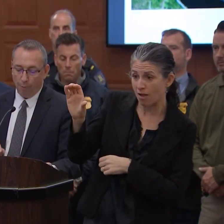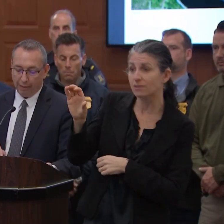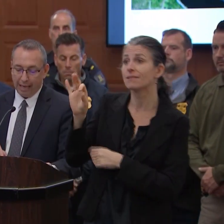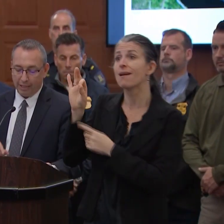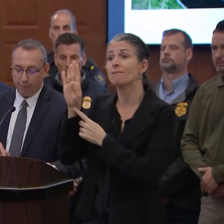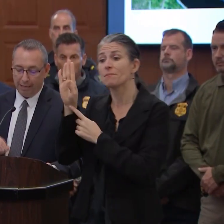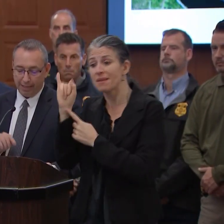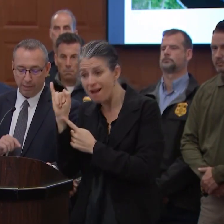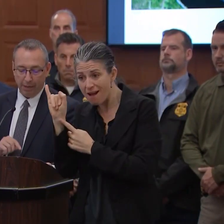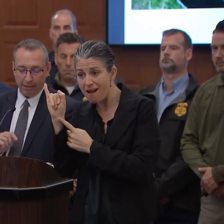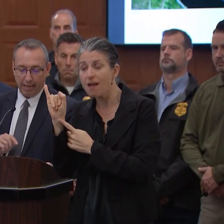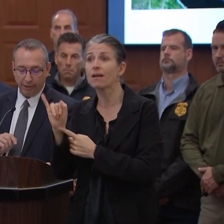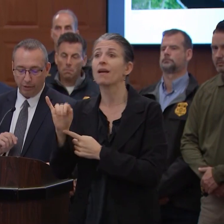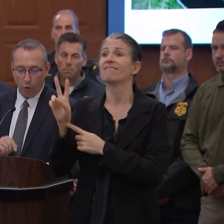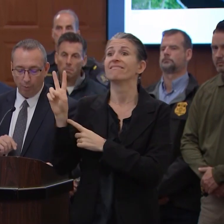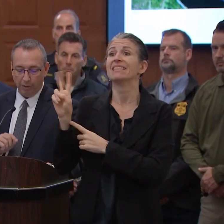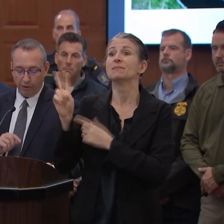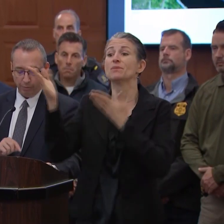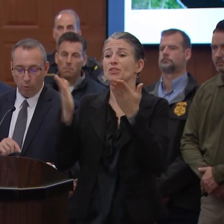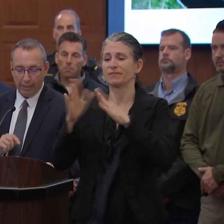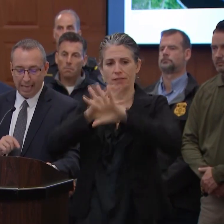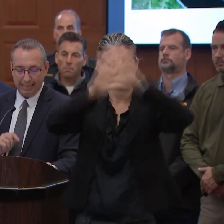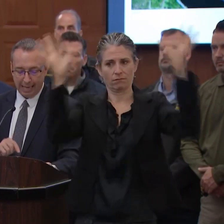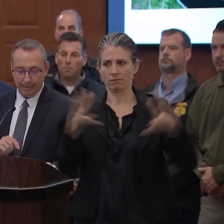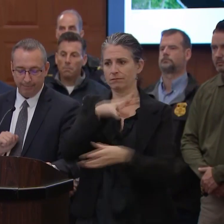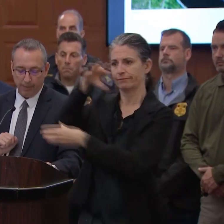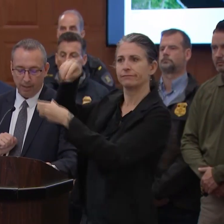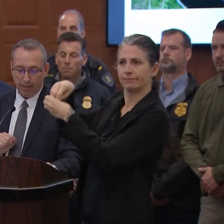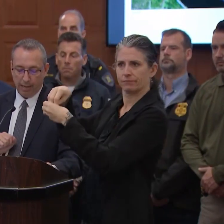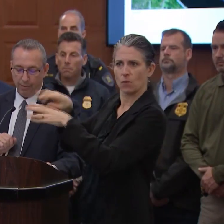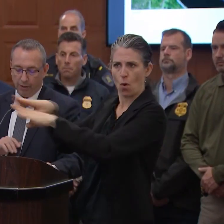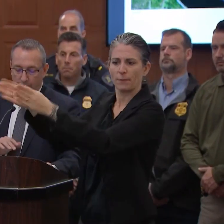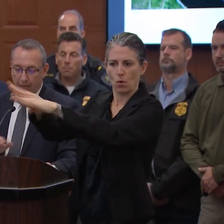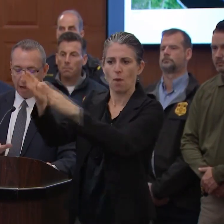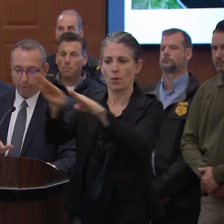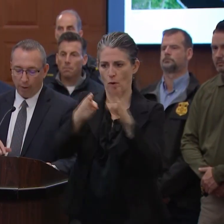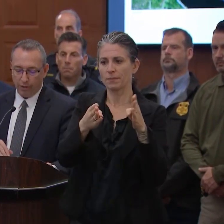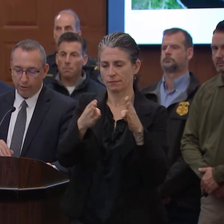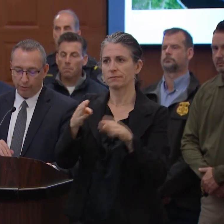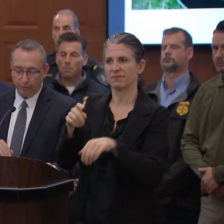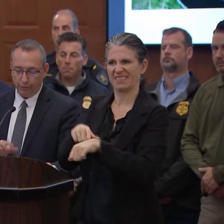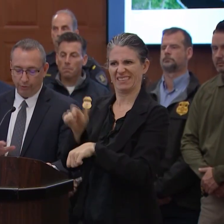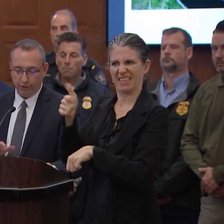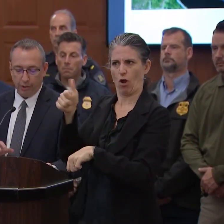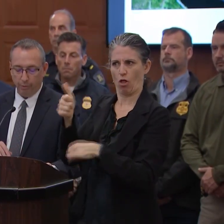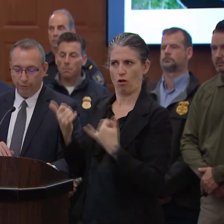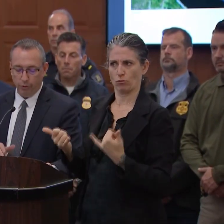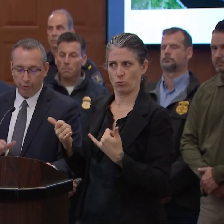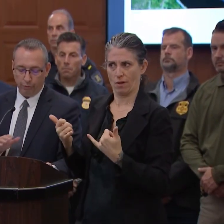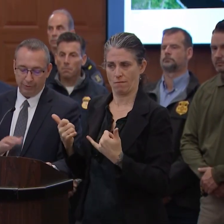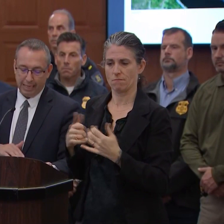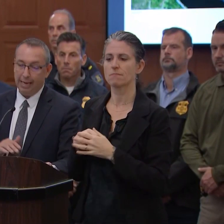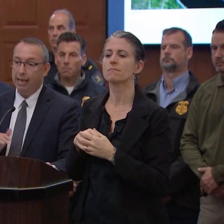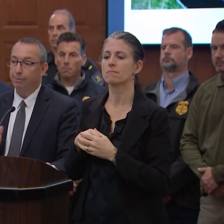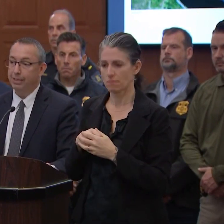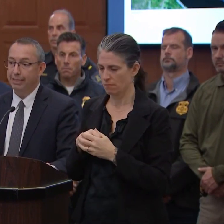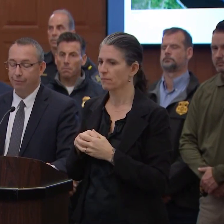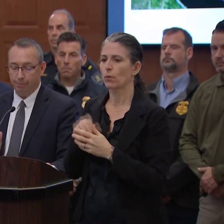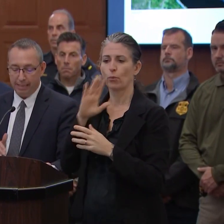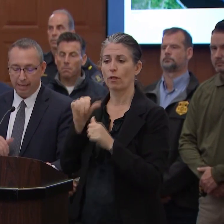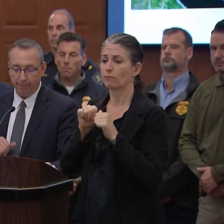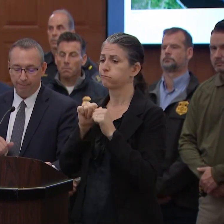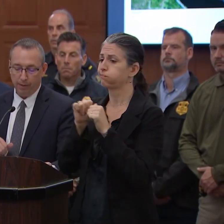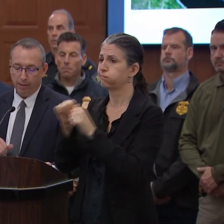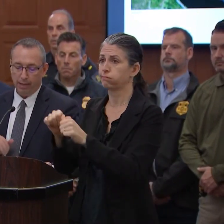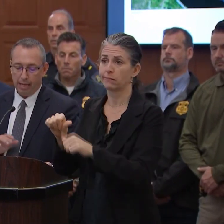they're opening that space. That space actually opened this morning at 10, and they're going to be operational for the foreseeable future from 10 a.m. to